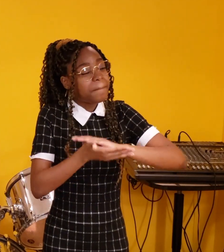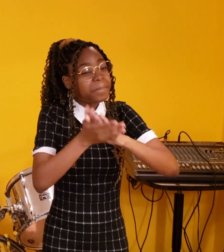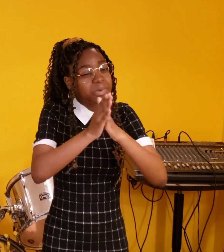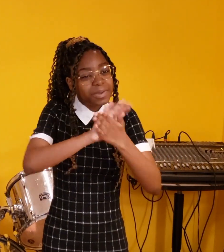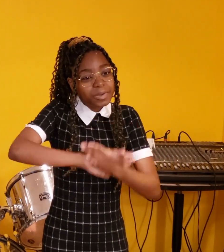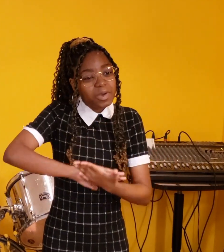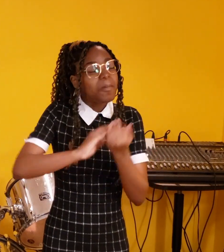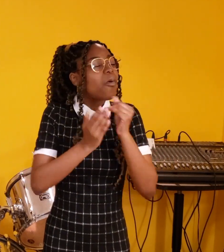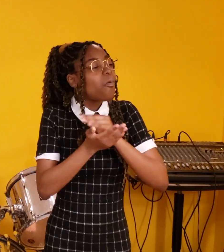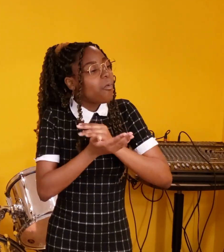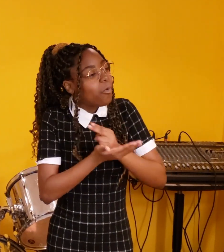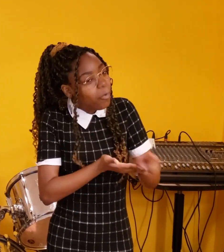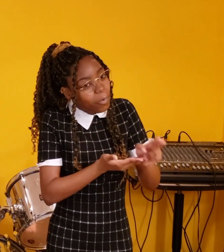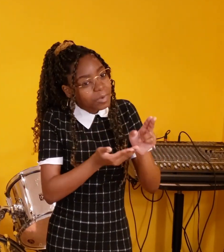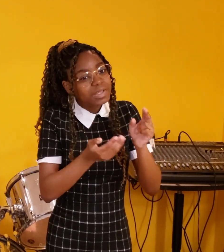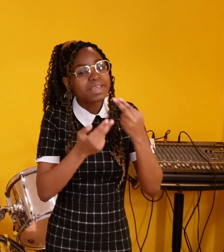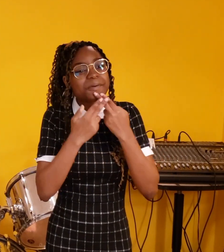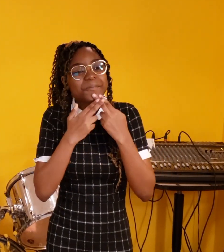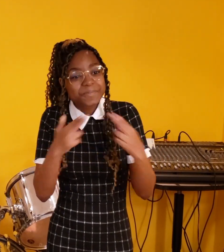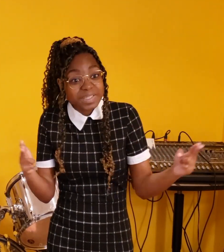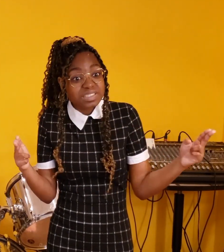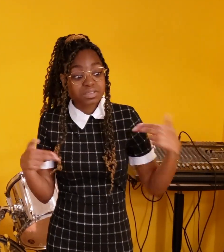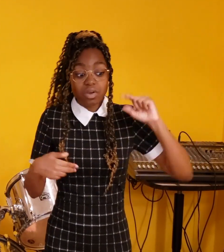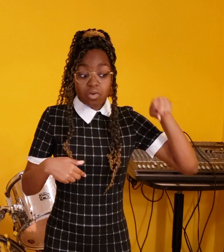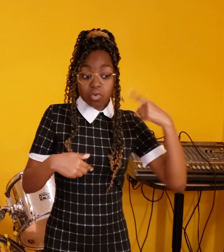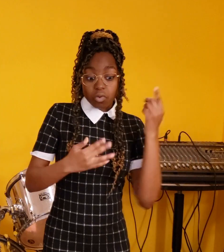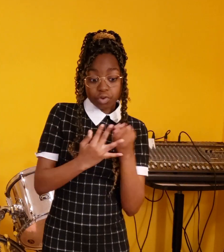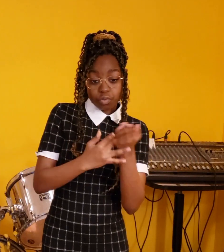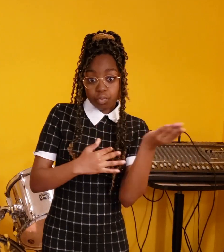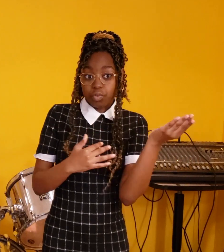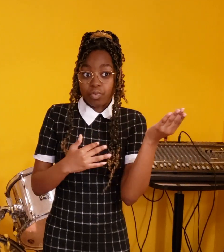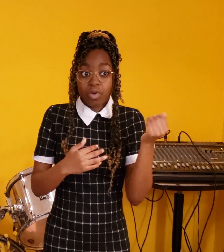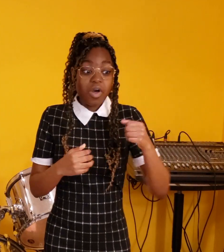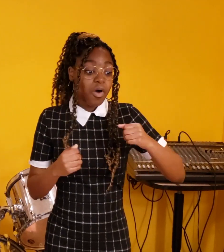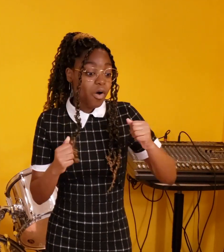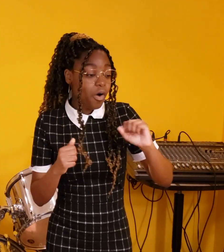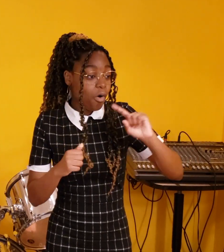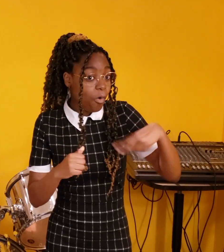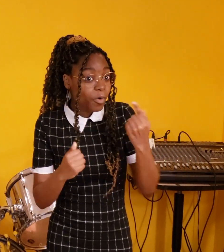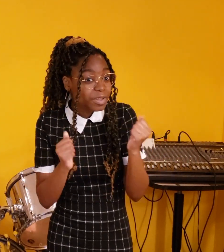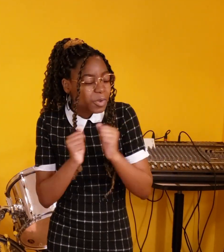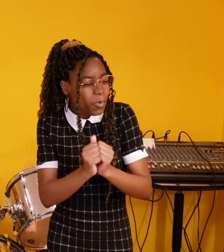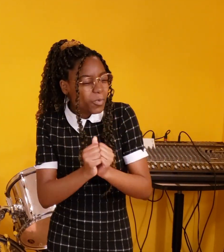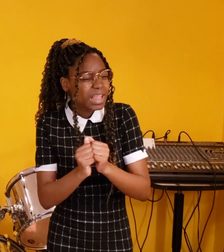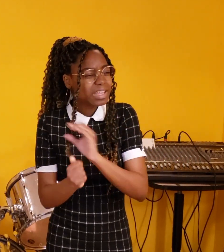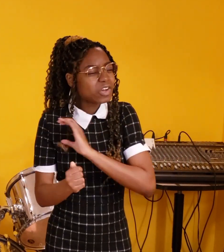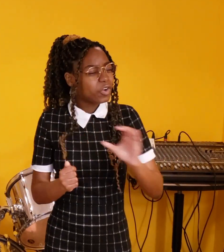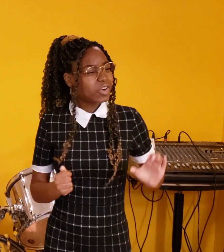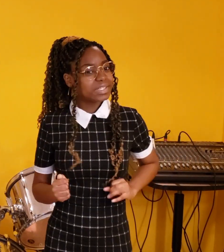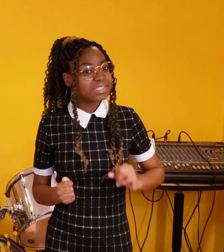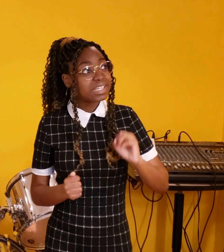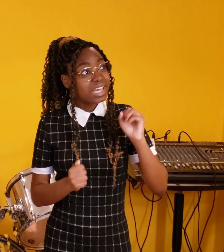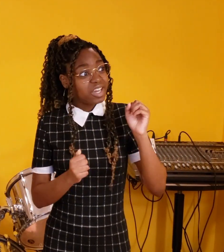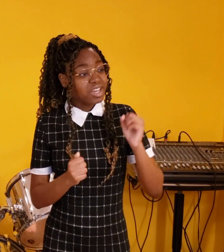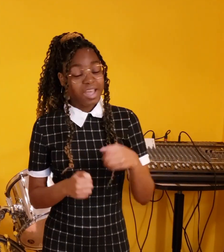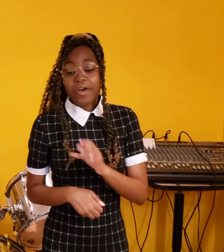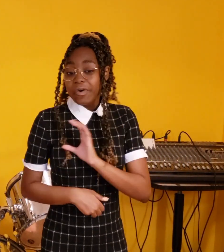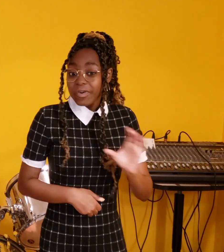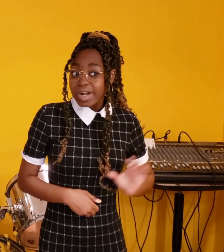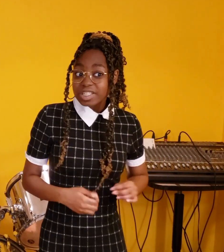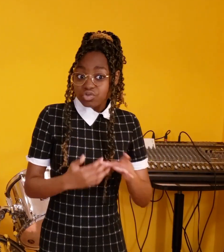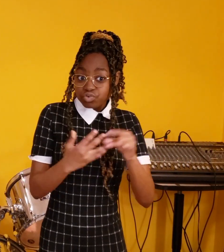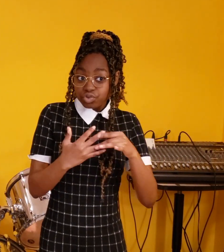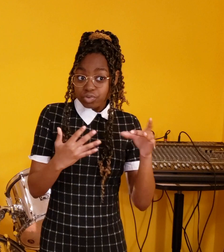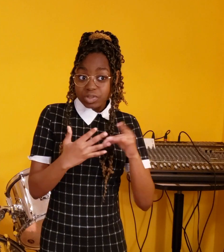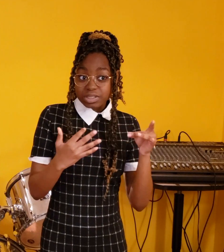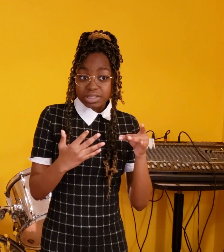Christ. It's only through Christ. He was chosen to be the one who will make us holy and blameless.